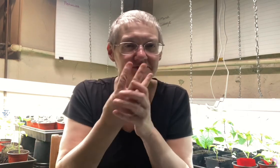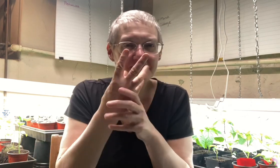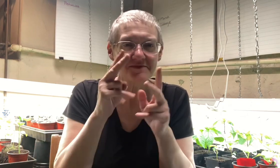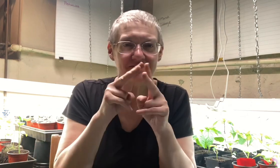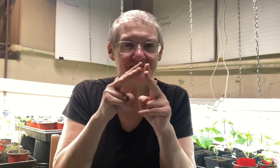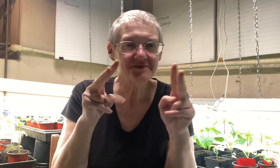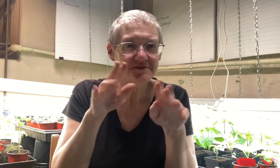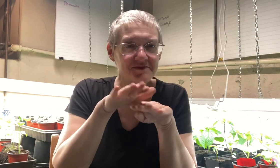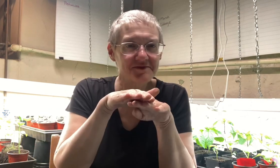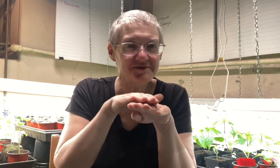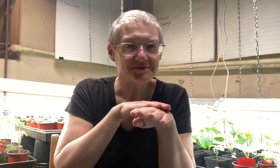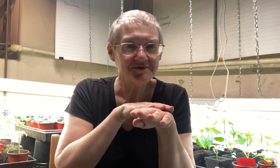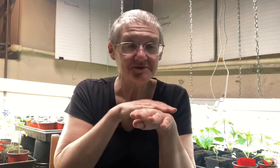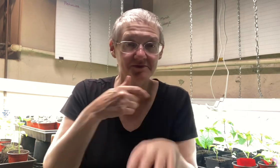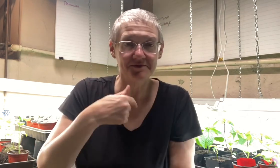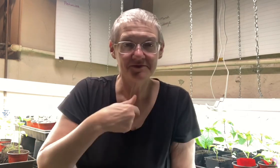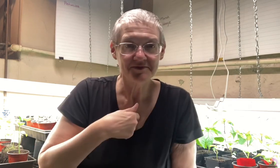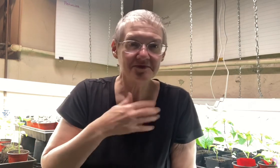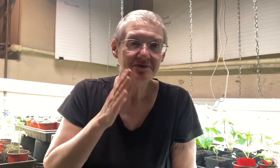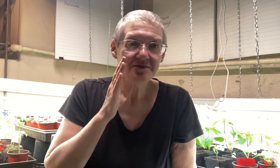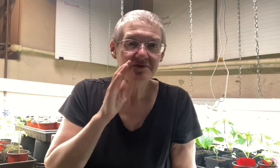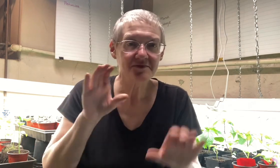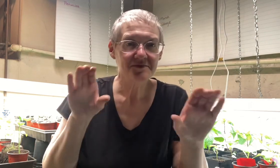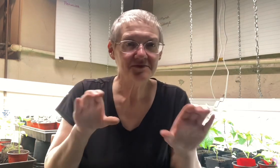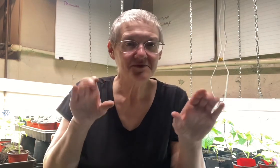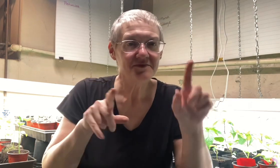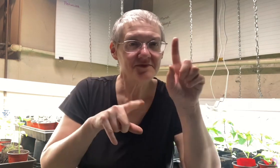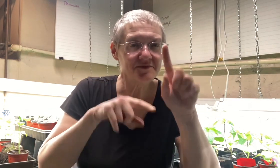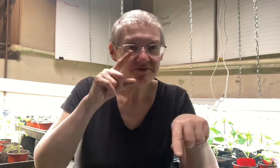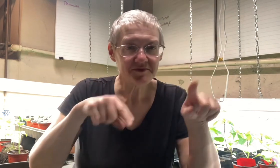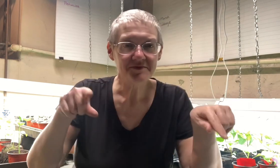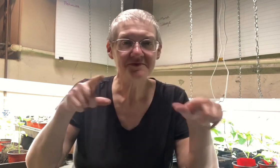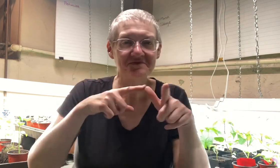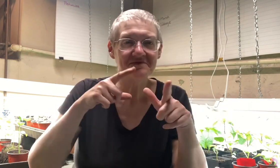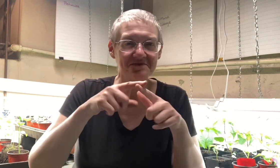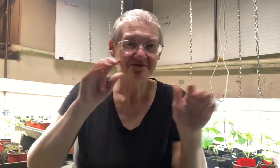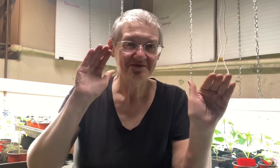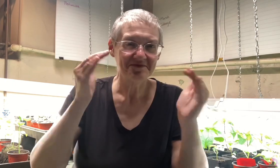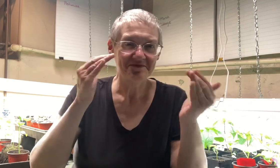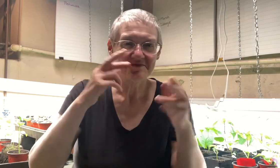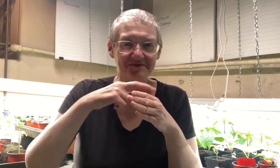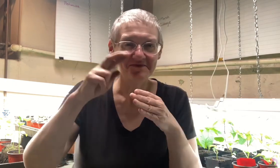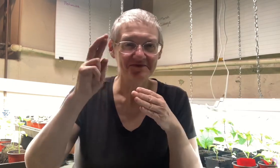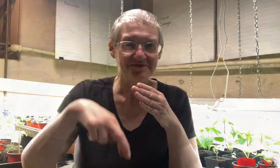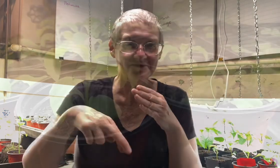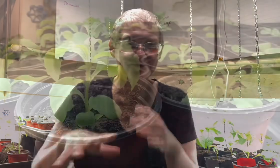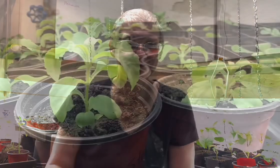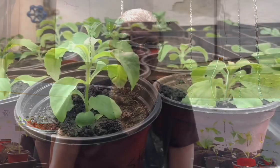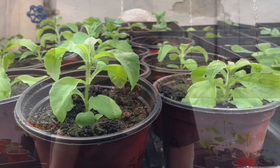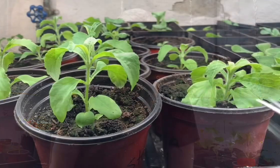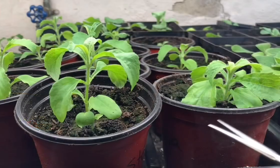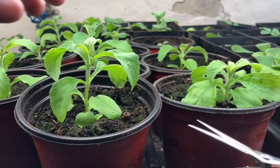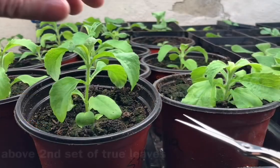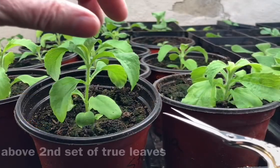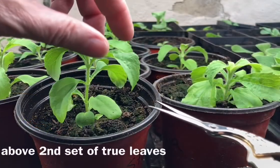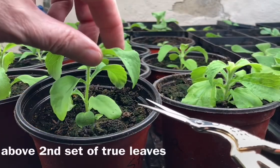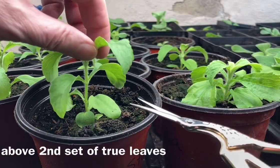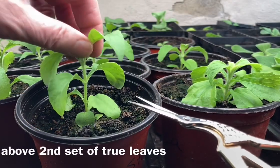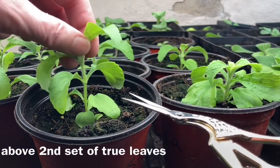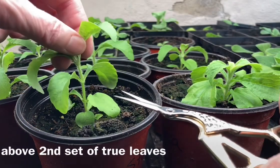But because they're growing so slowly, I'm going to do an experiment and cut them at a variety of heights and see what the